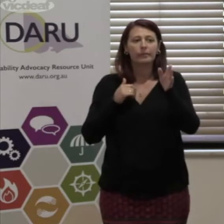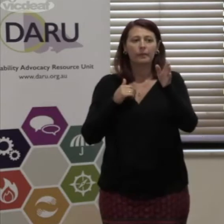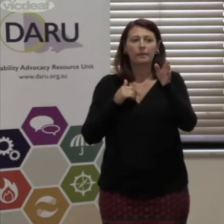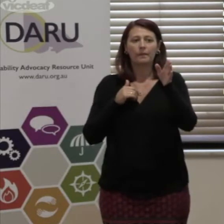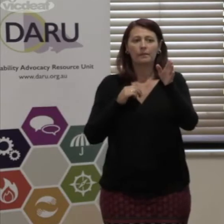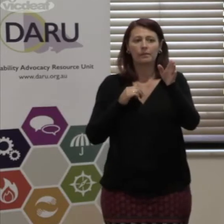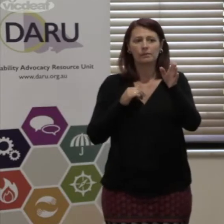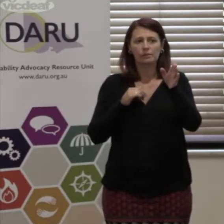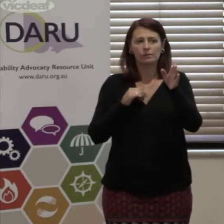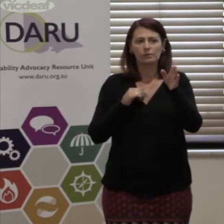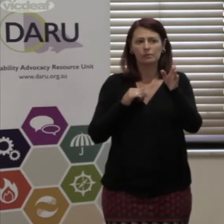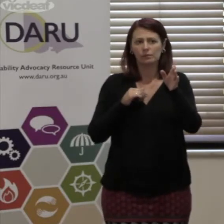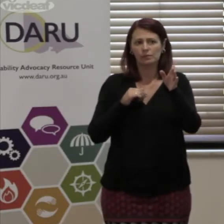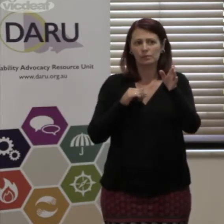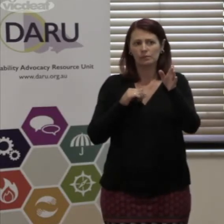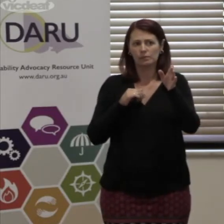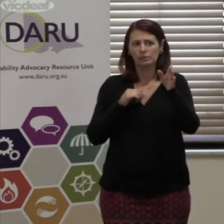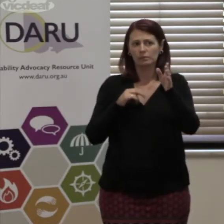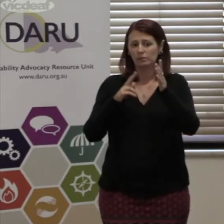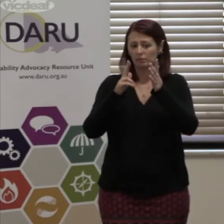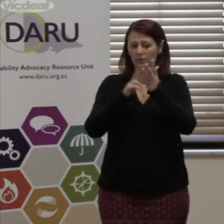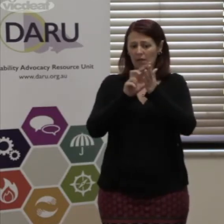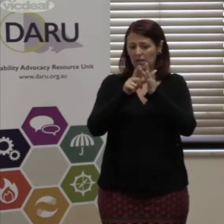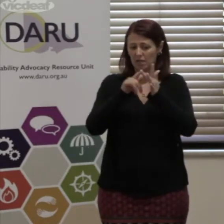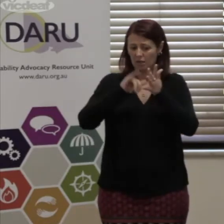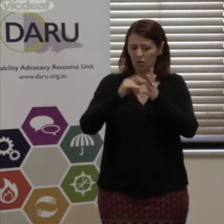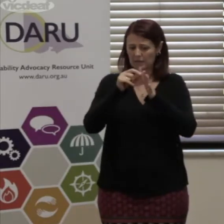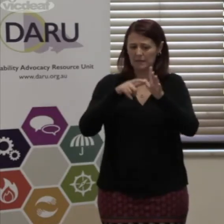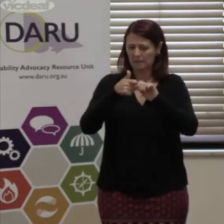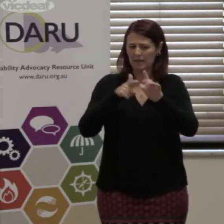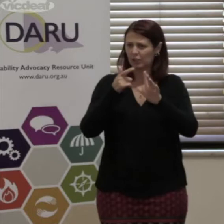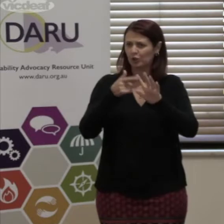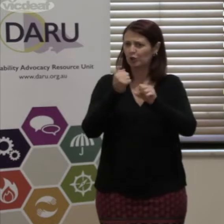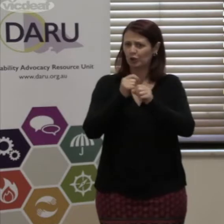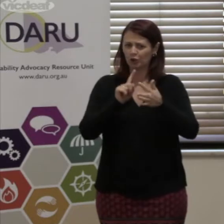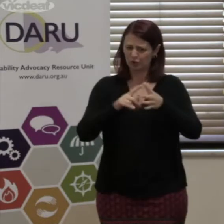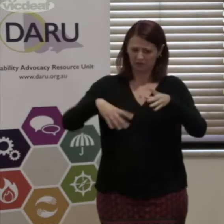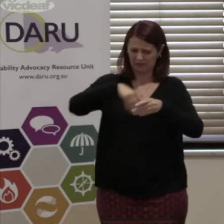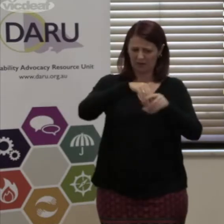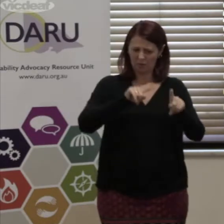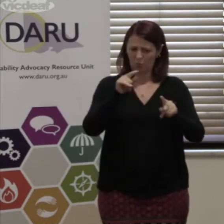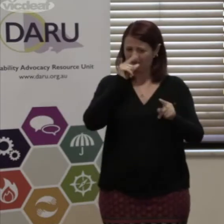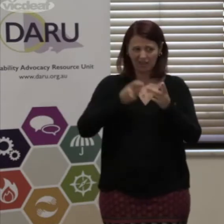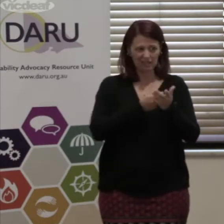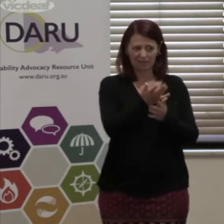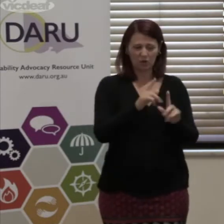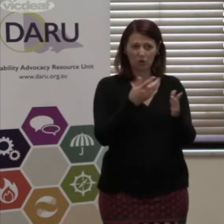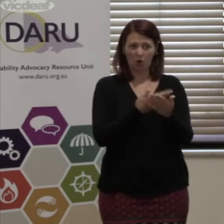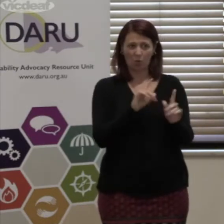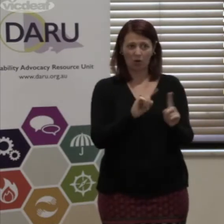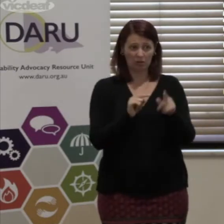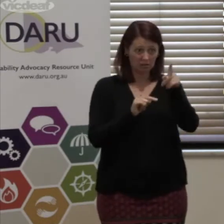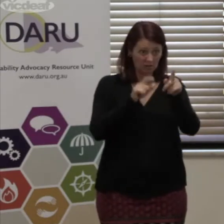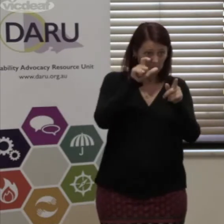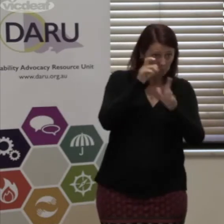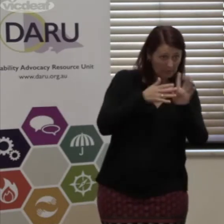Right. What does the NDIS package involve? What are they allowed to spend on? A person with